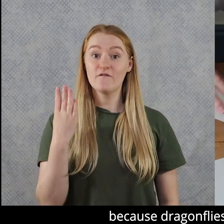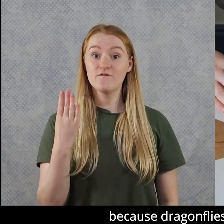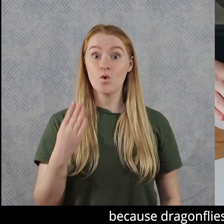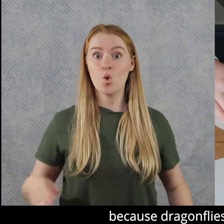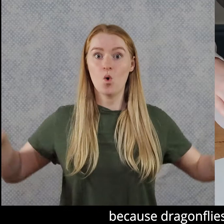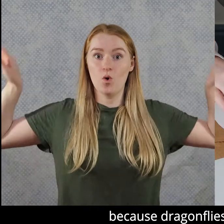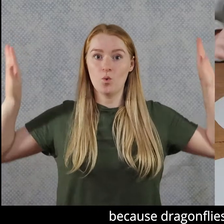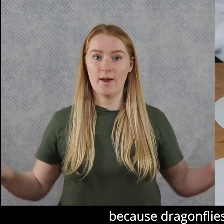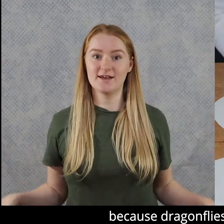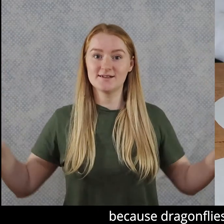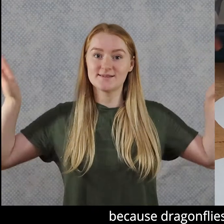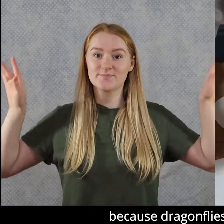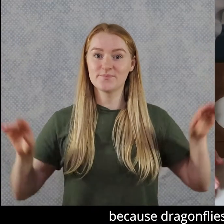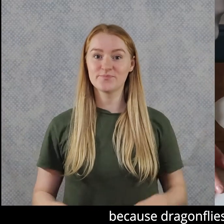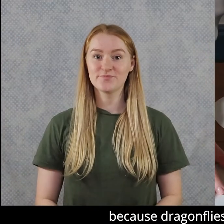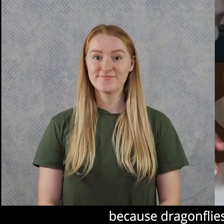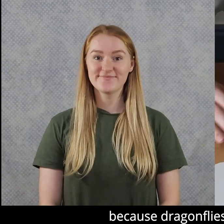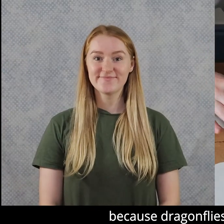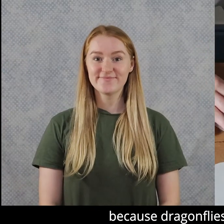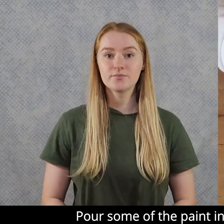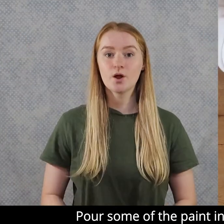have 4 wings.